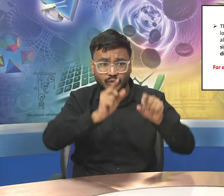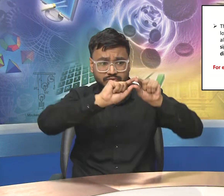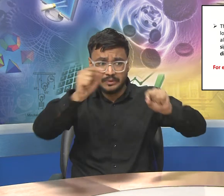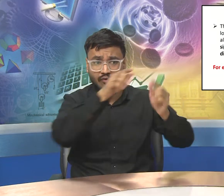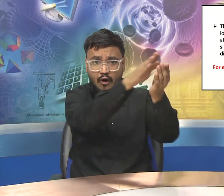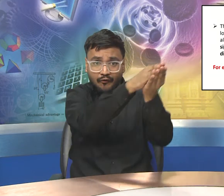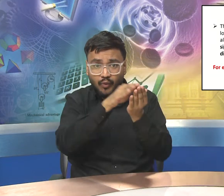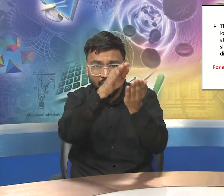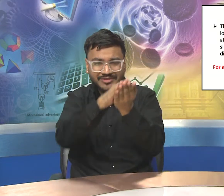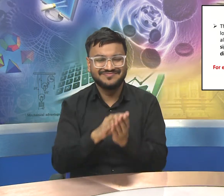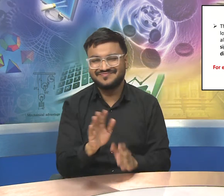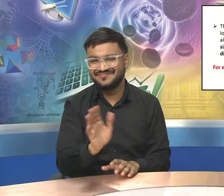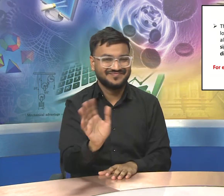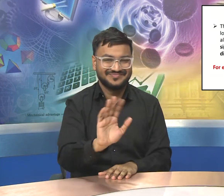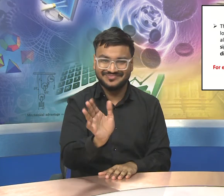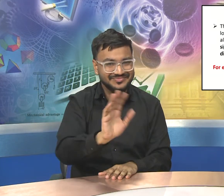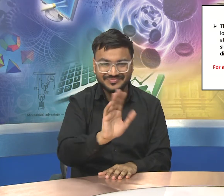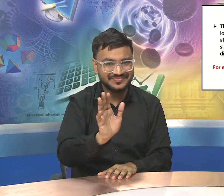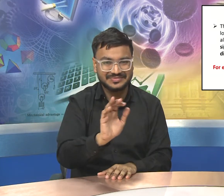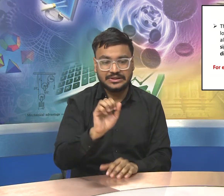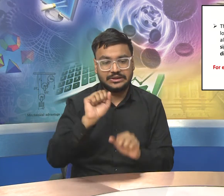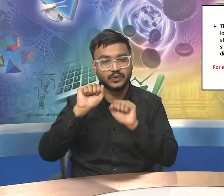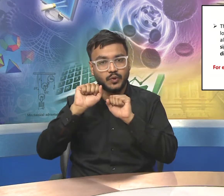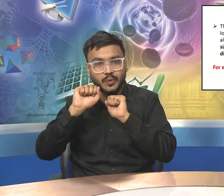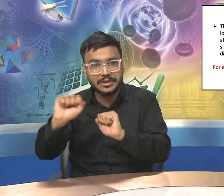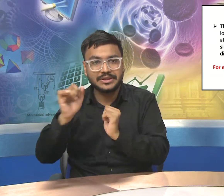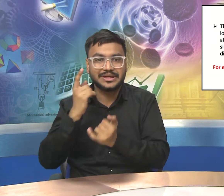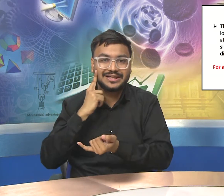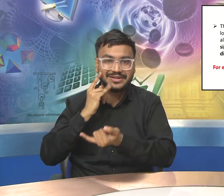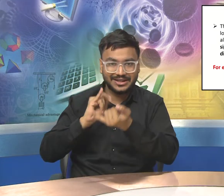are quite different in BSL.